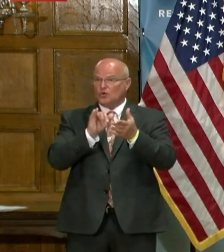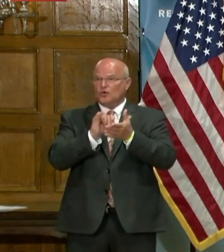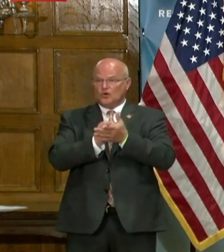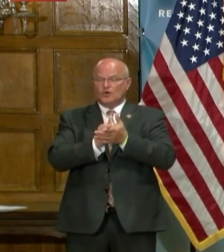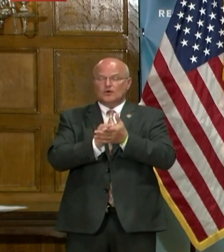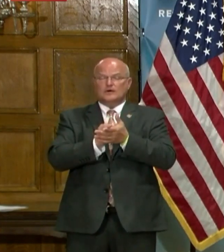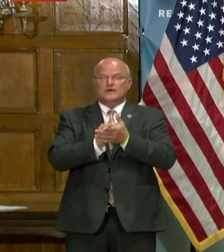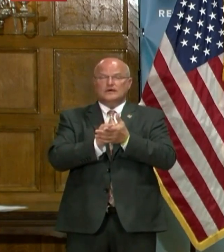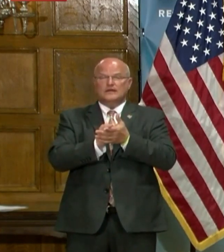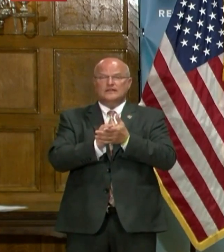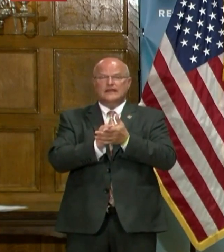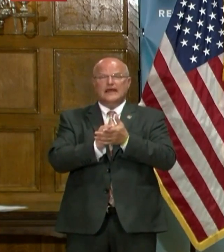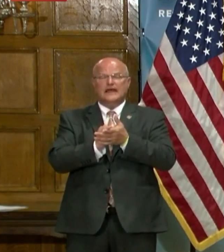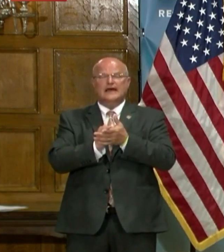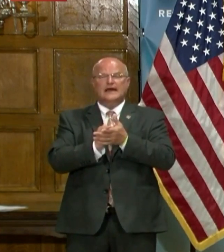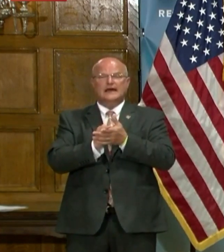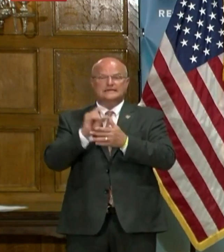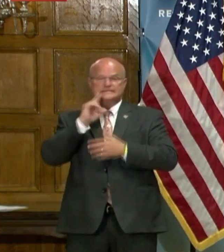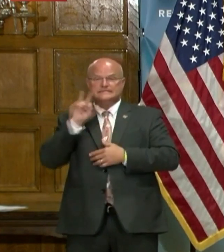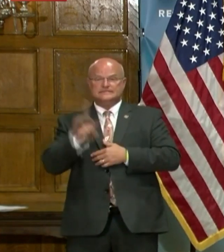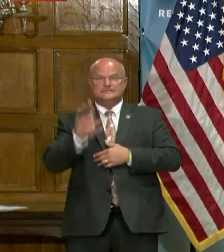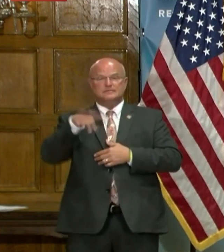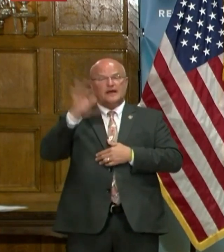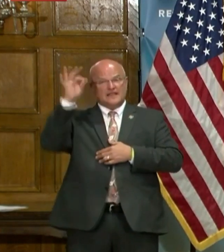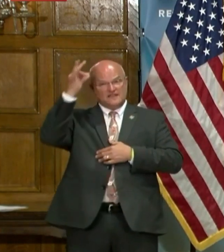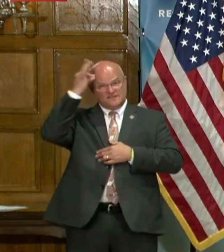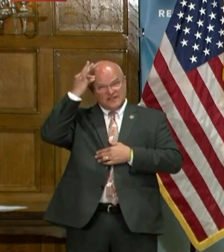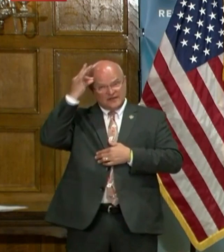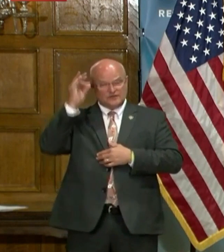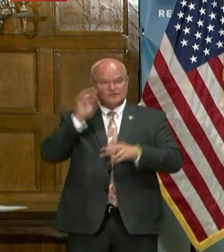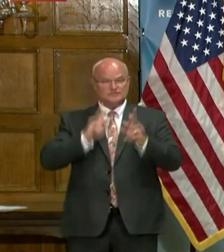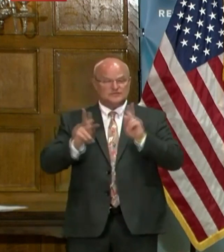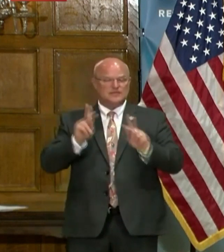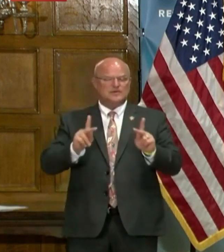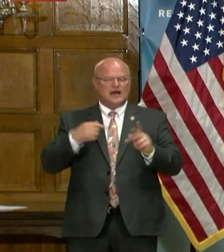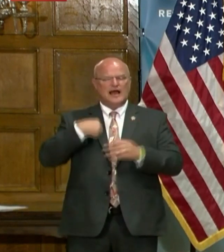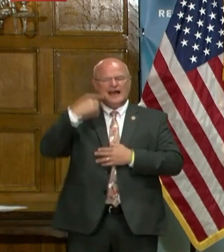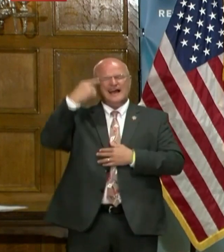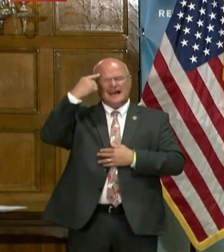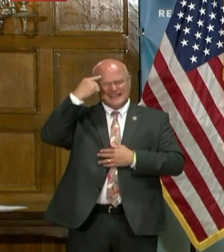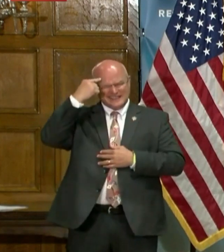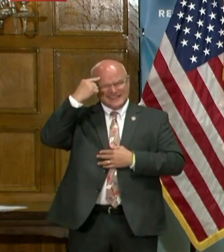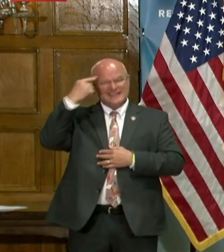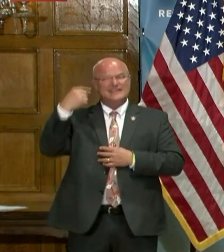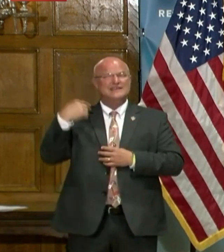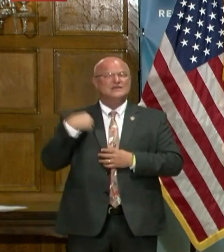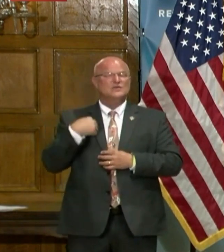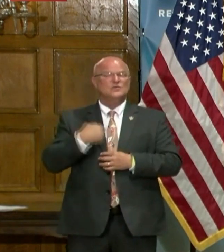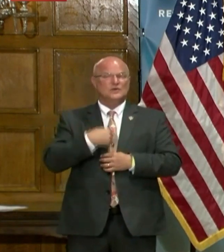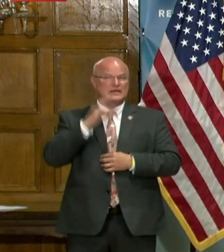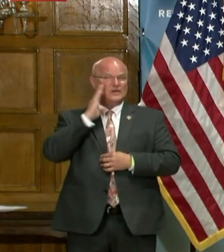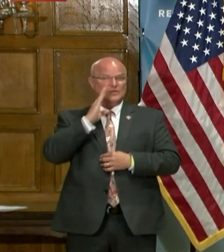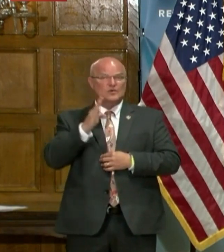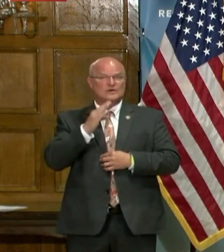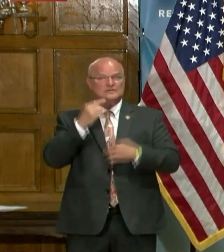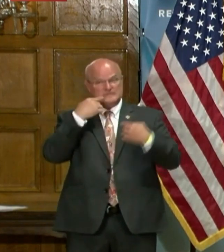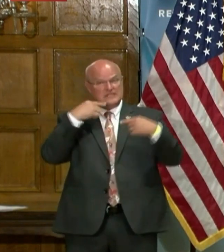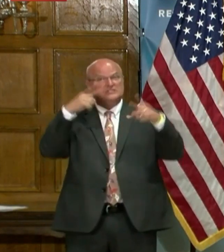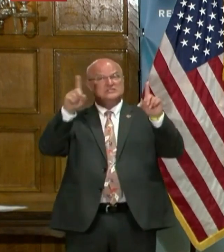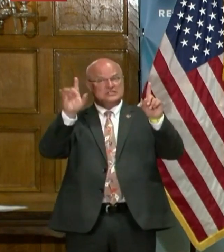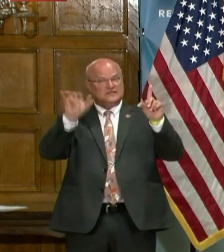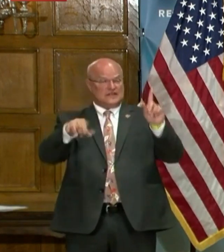been commended to us by our federal partners. I think we are going to be able to achieve